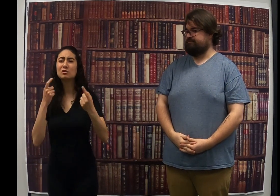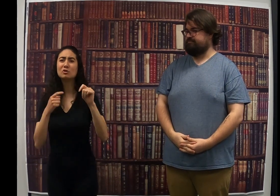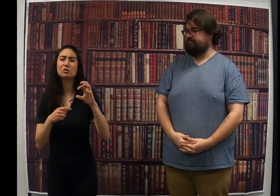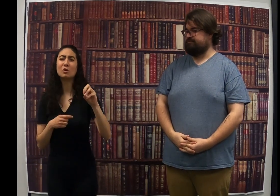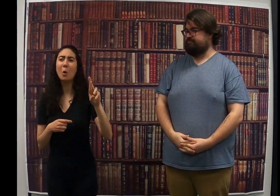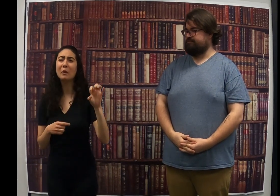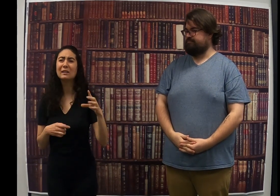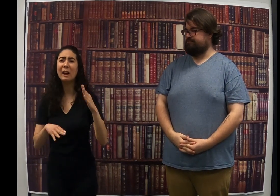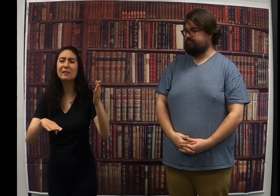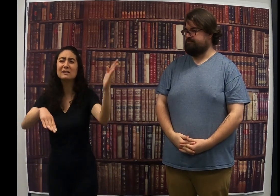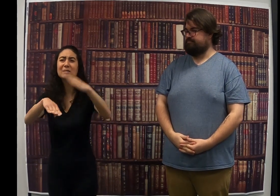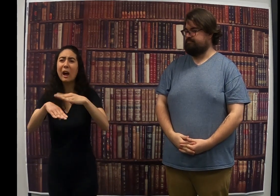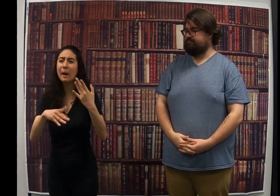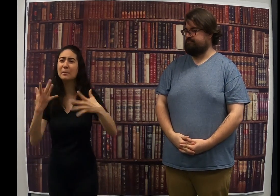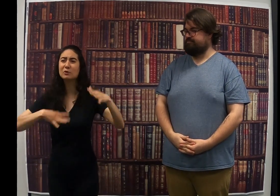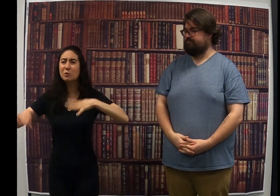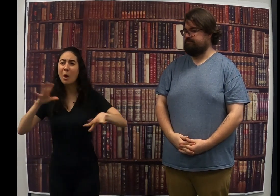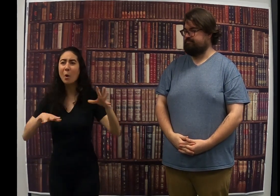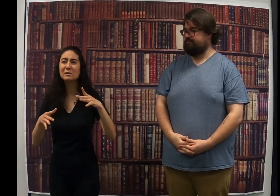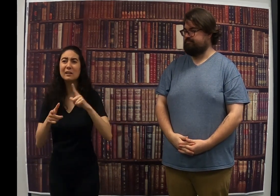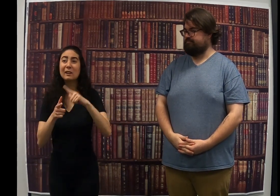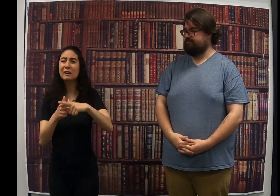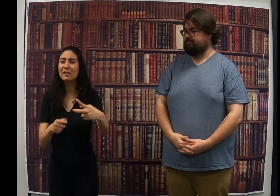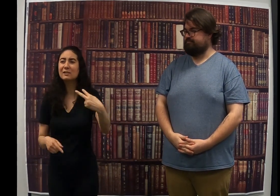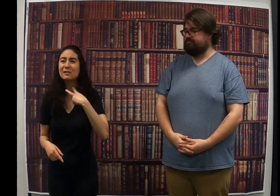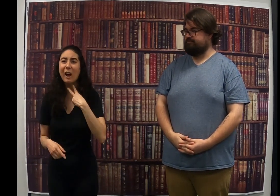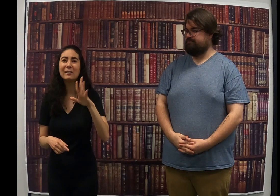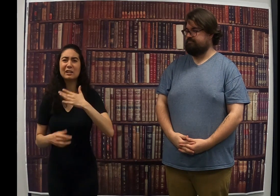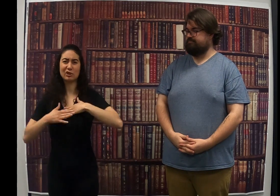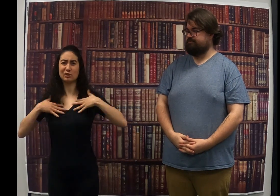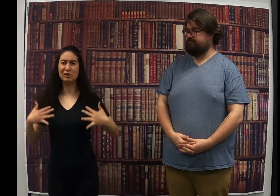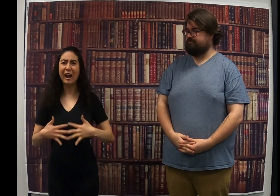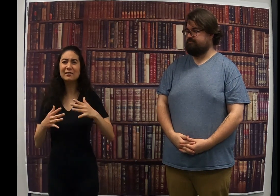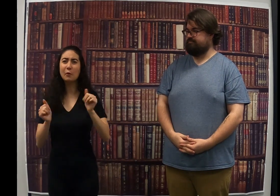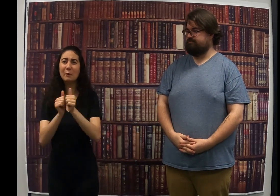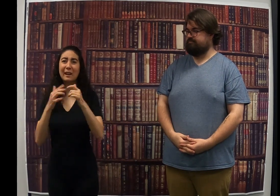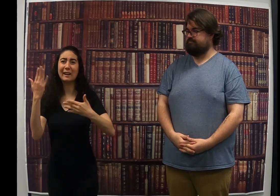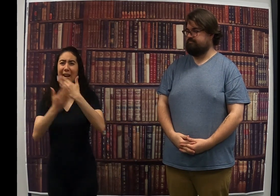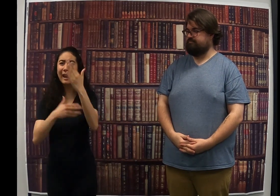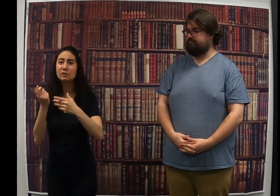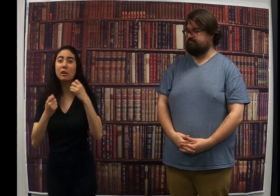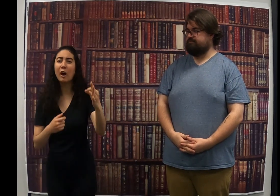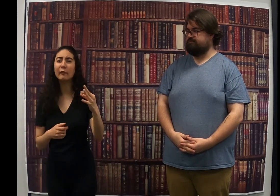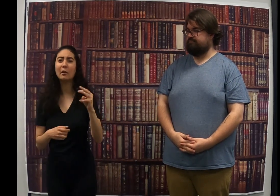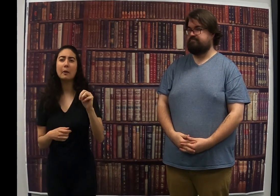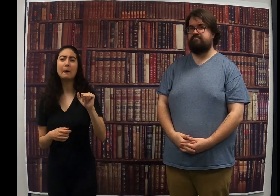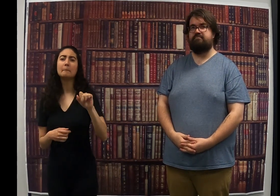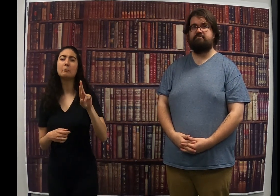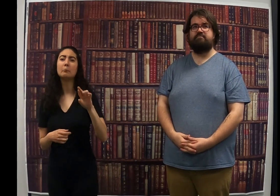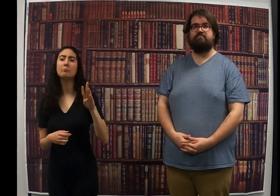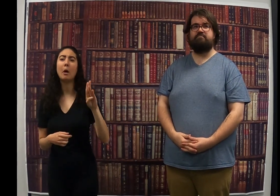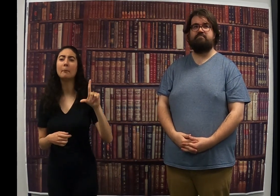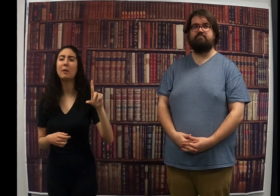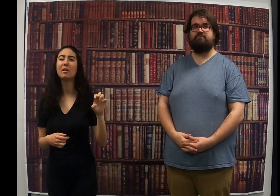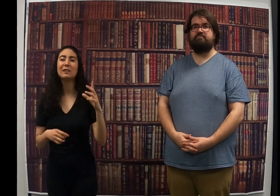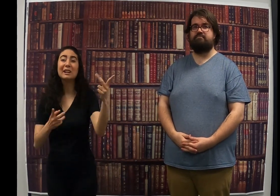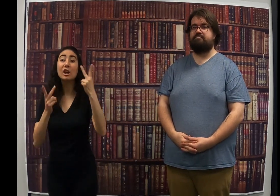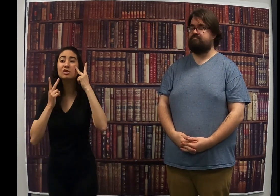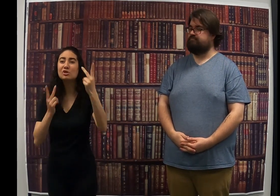While he wept, he tore at the top of his clothes, then struck his chest with hands of marble. As he